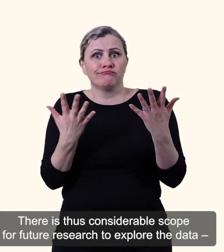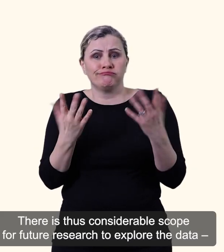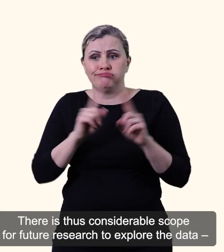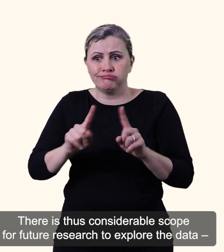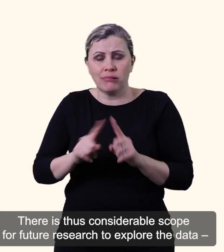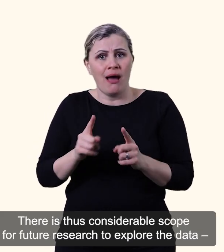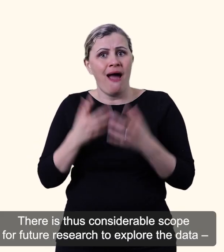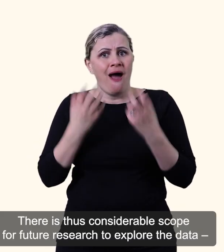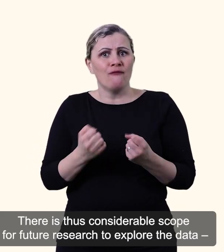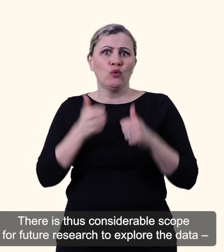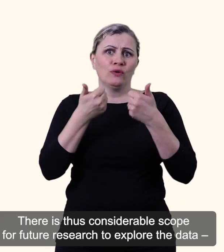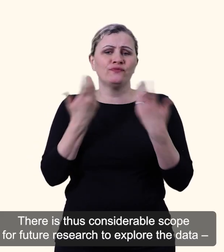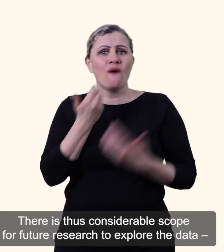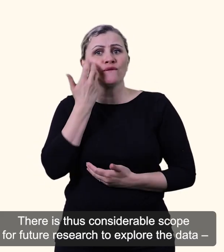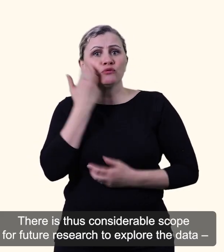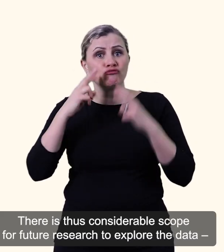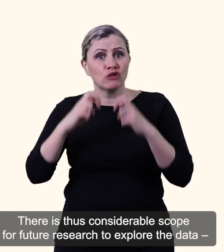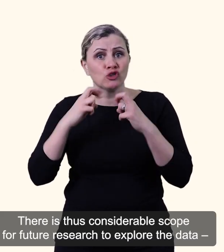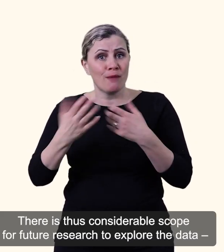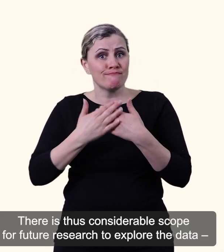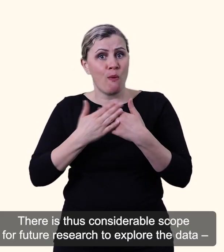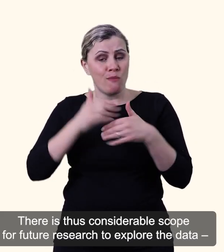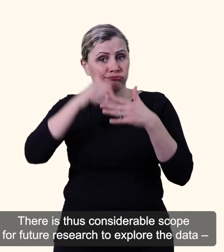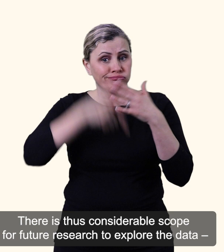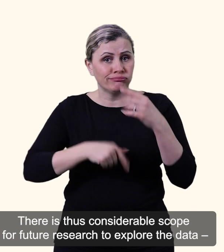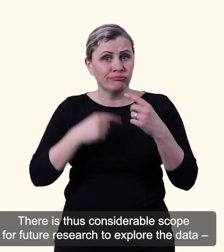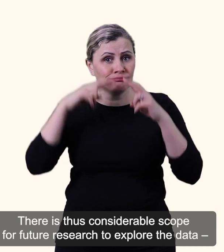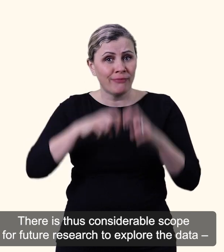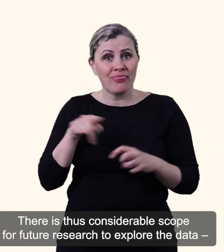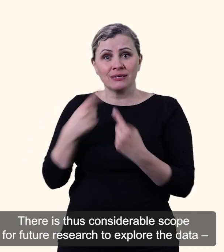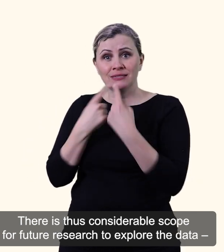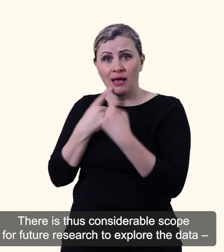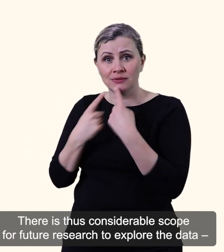thus considerable scope for future research to explore the data,